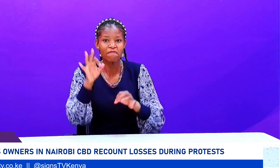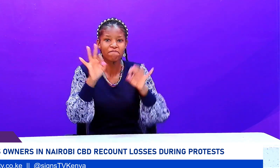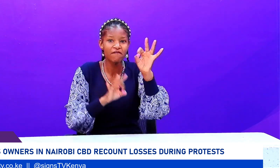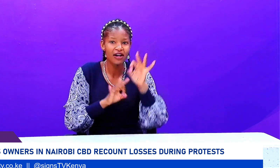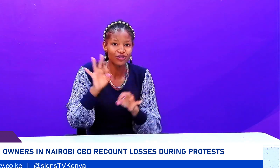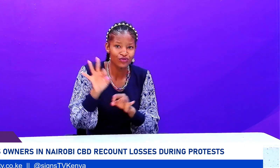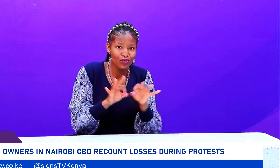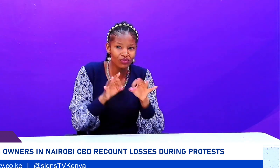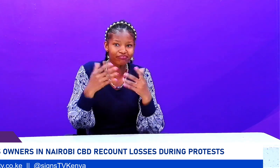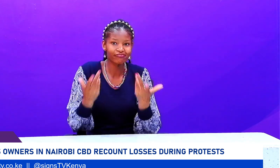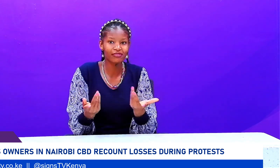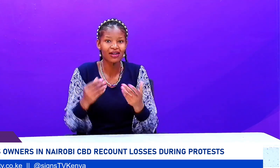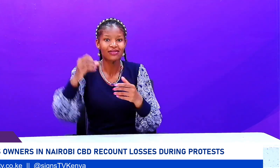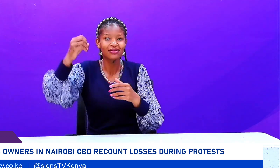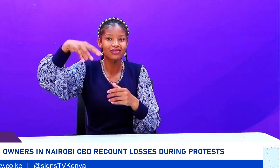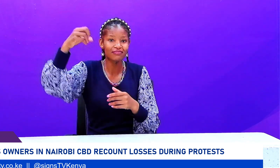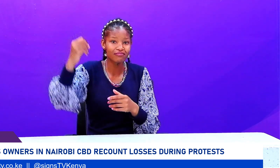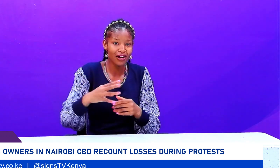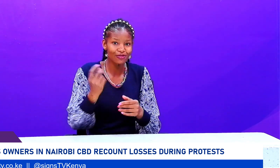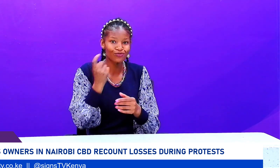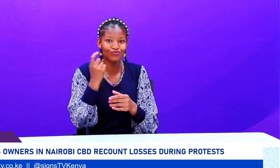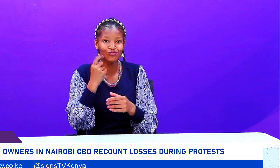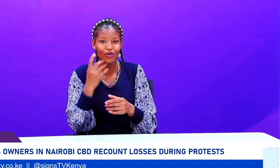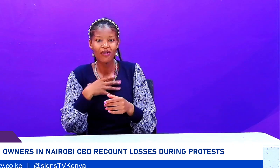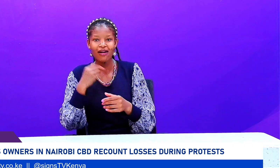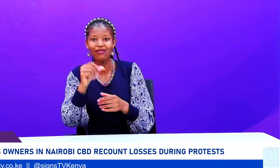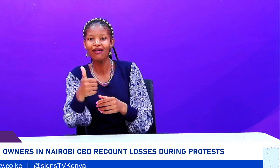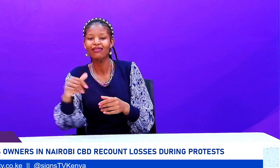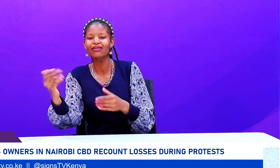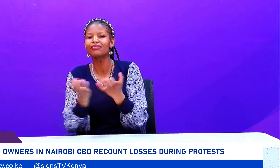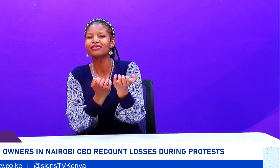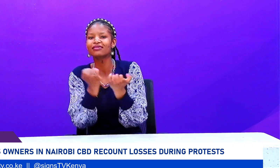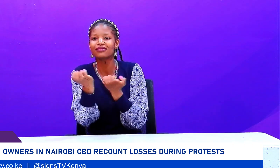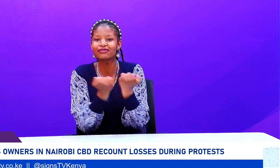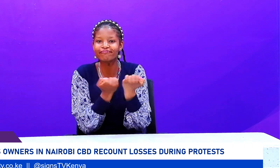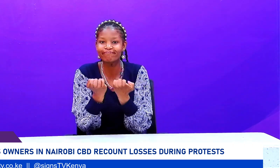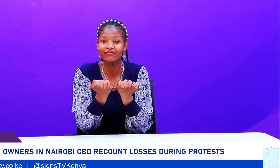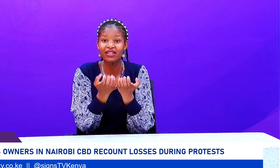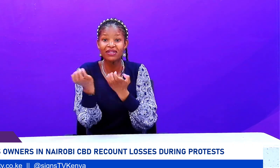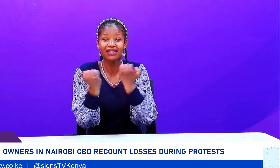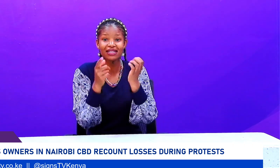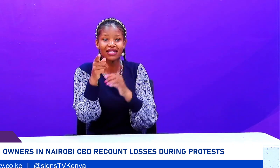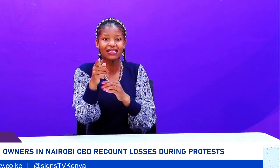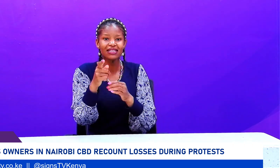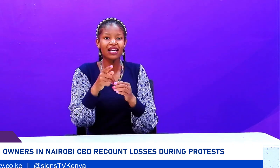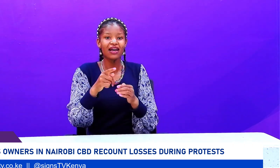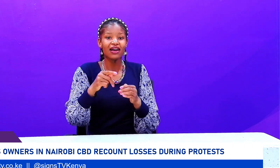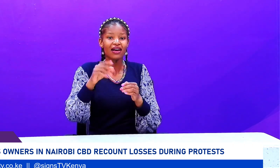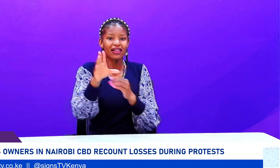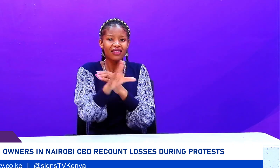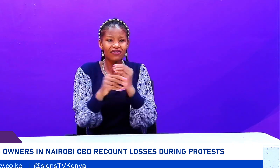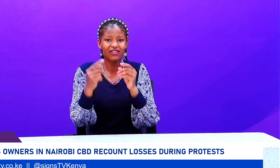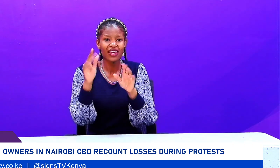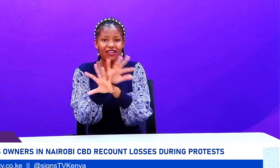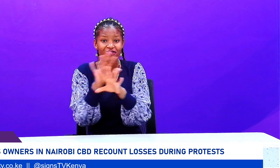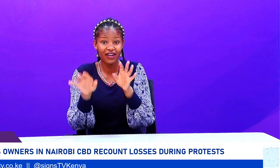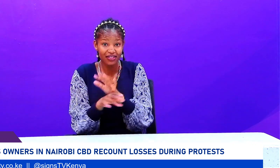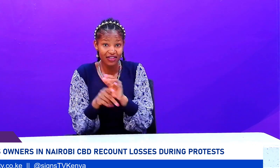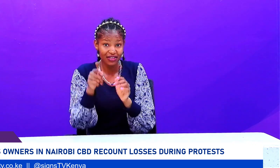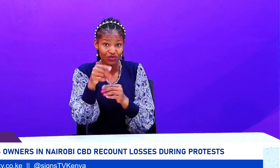Phone shops, fashion boutiques, electronic shops, and other businesses were the prime targets